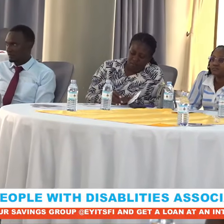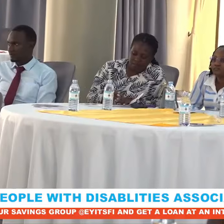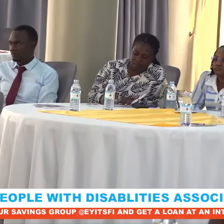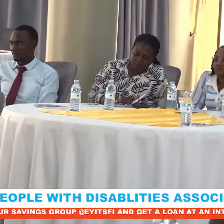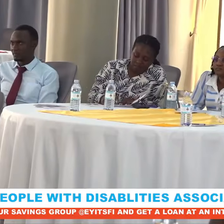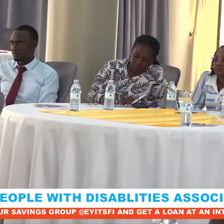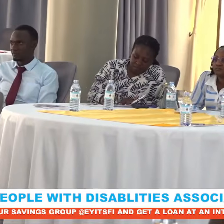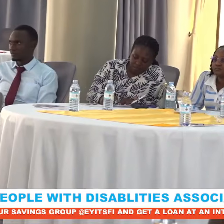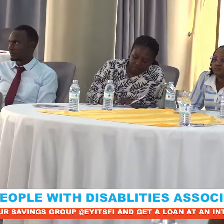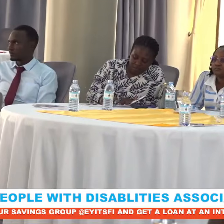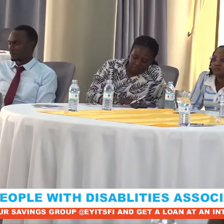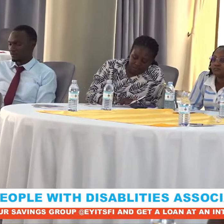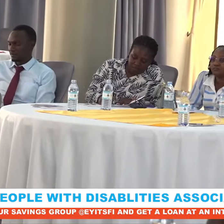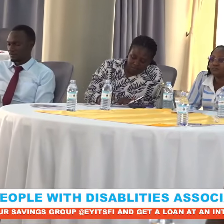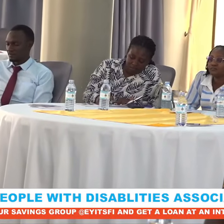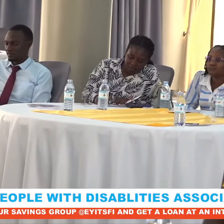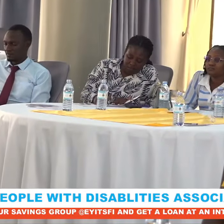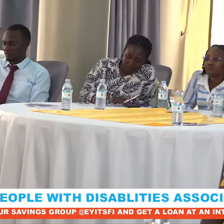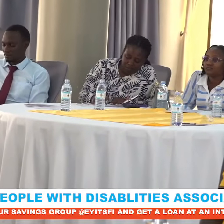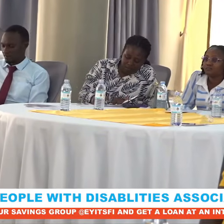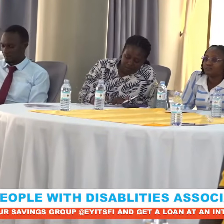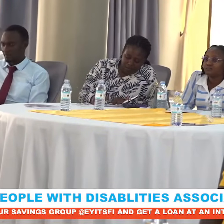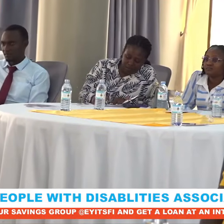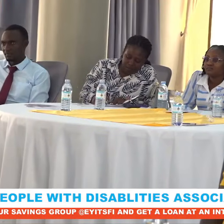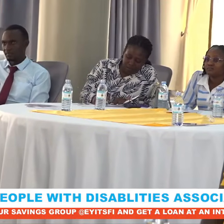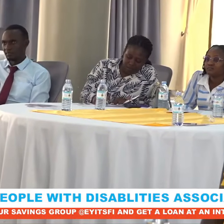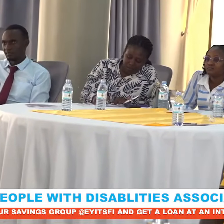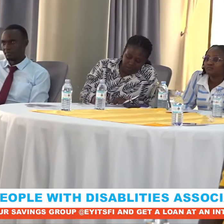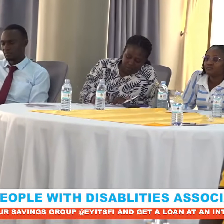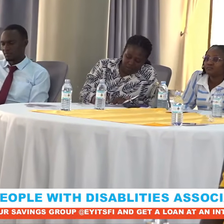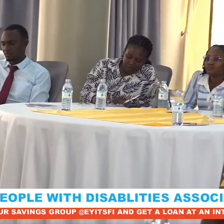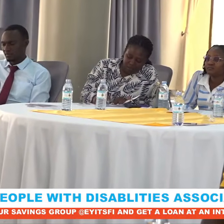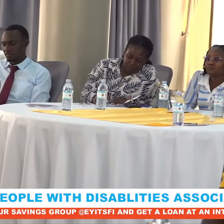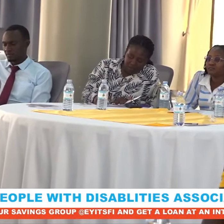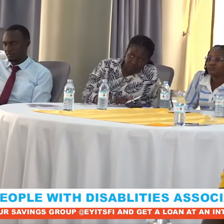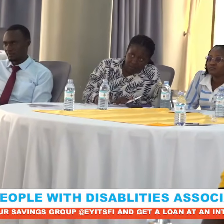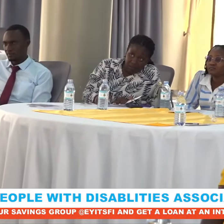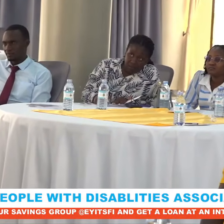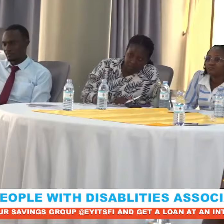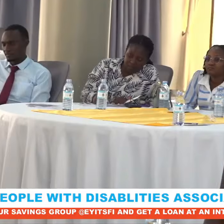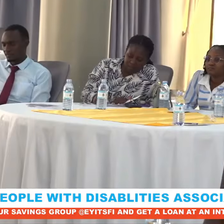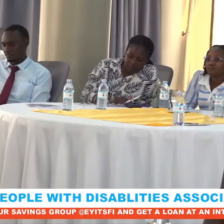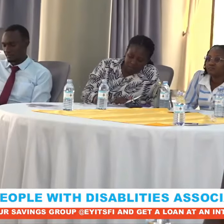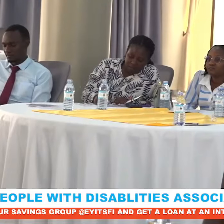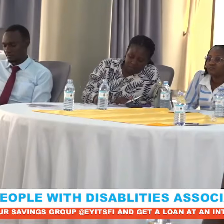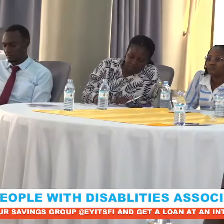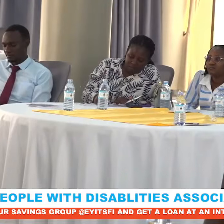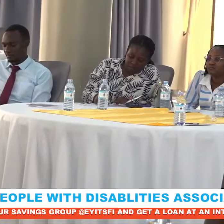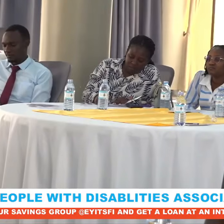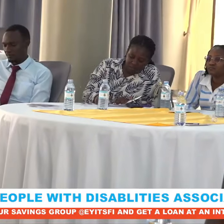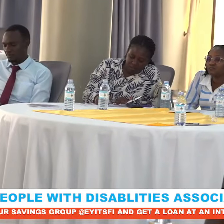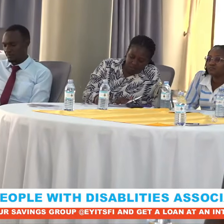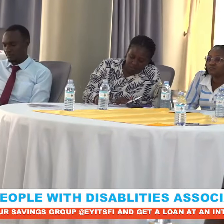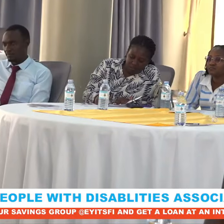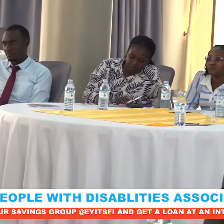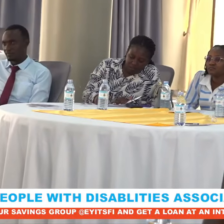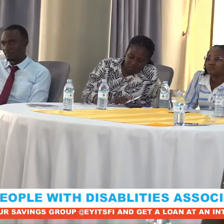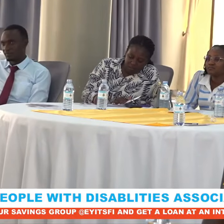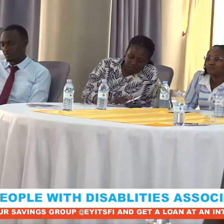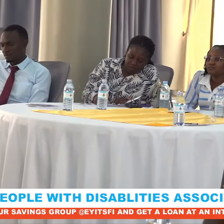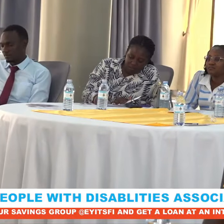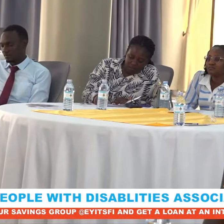of distracting. Good afternoon. We were taught how to do it. Let me try.